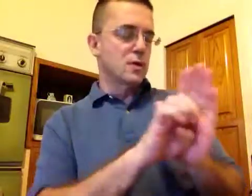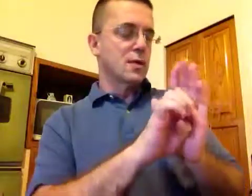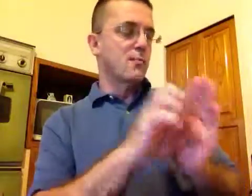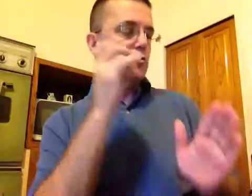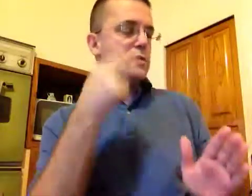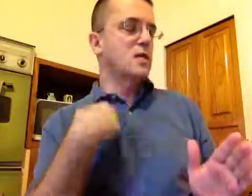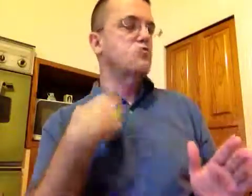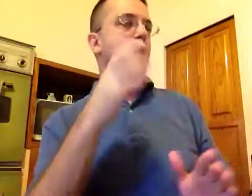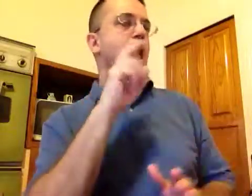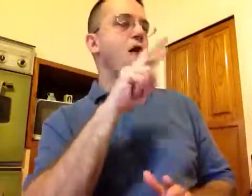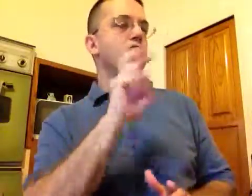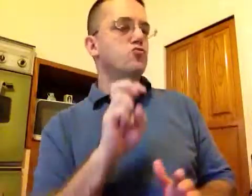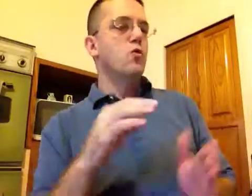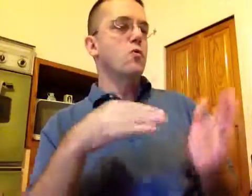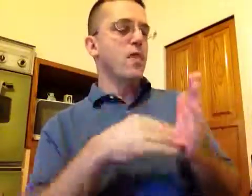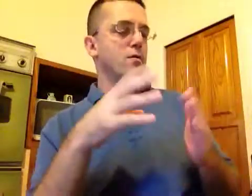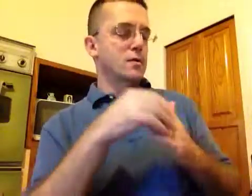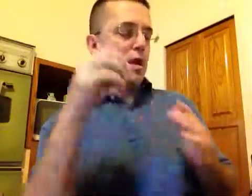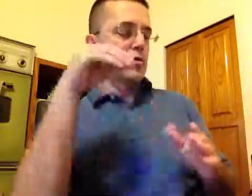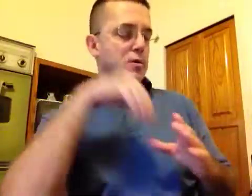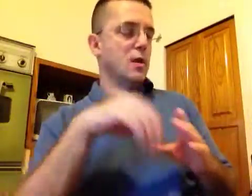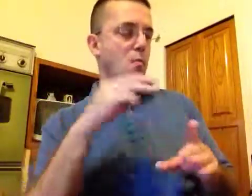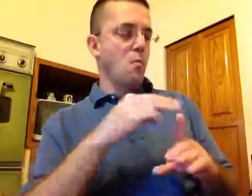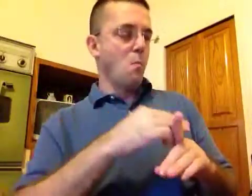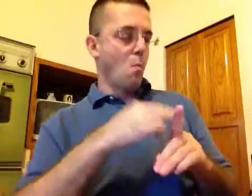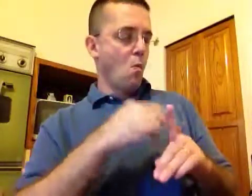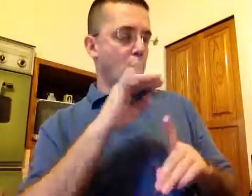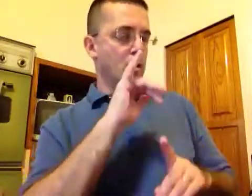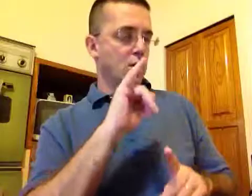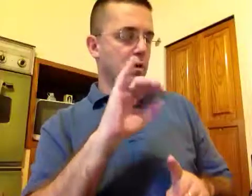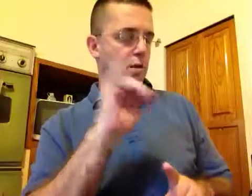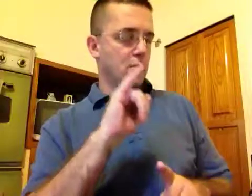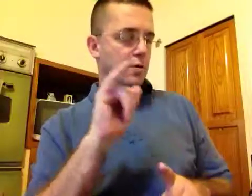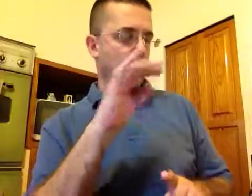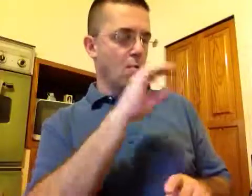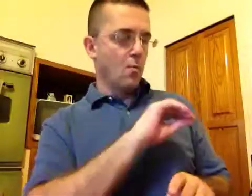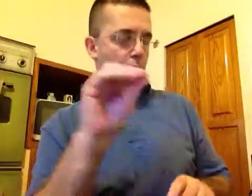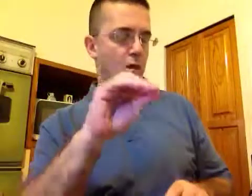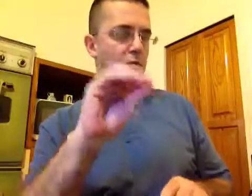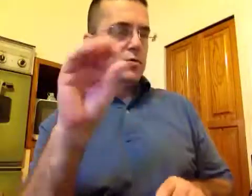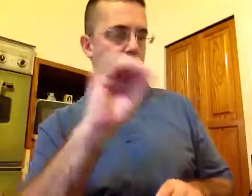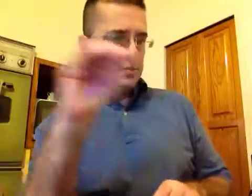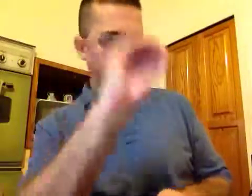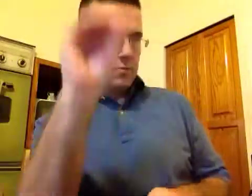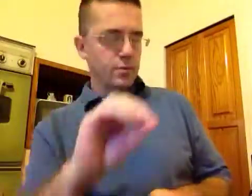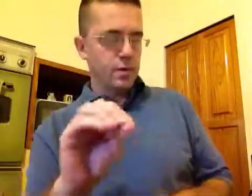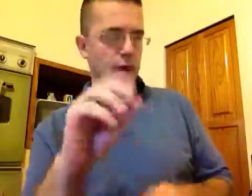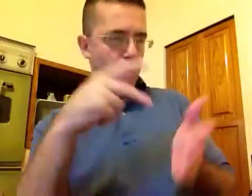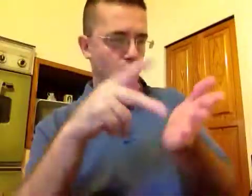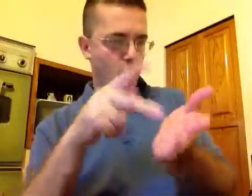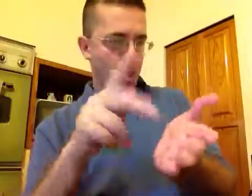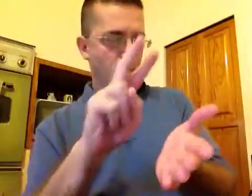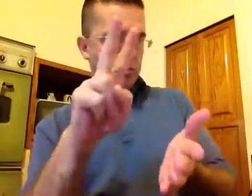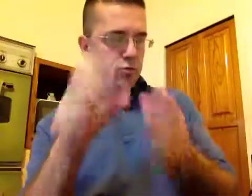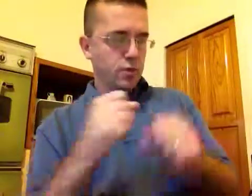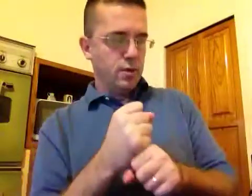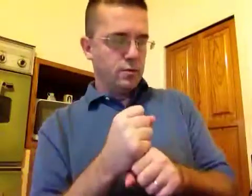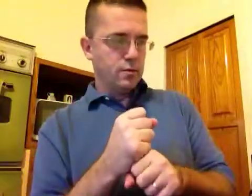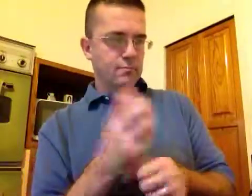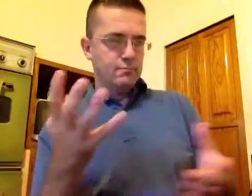in mortgages, and you moved that over onto 0% credit cards, right? And you paid that off in 2 years. Well, you could have